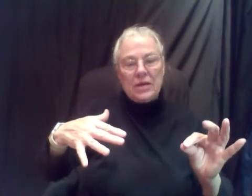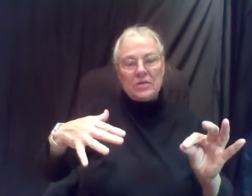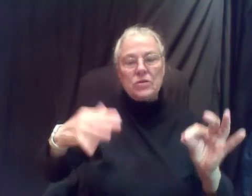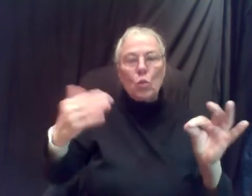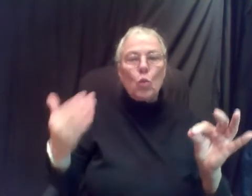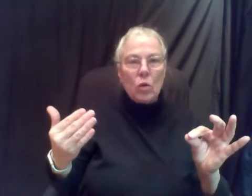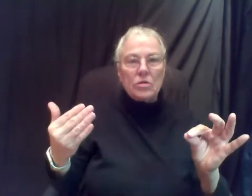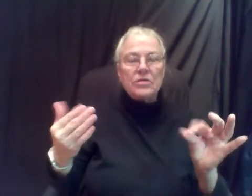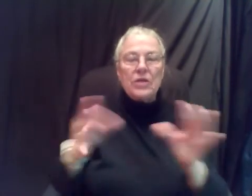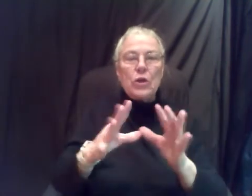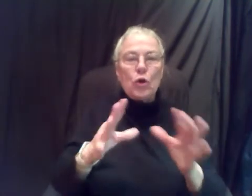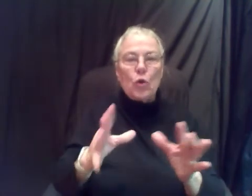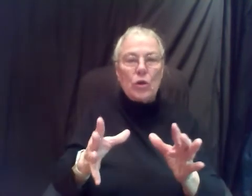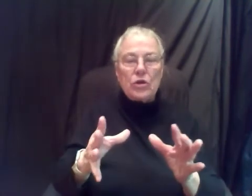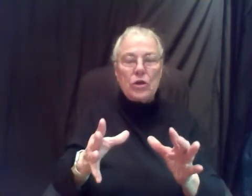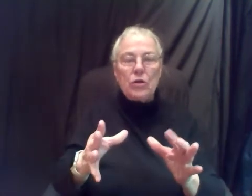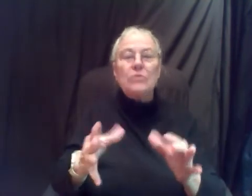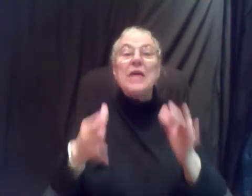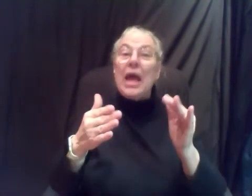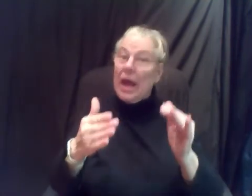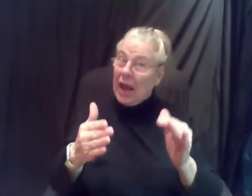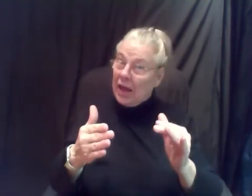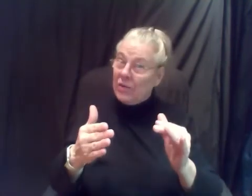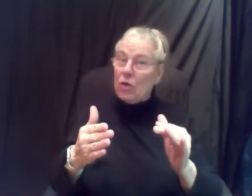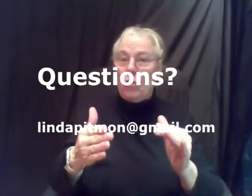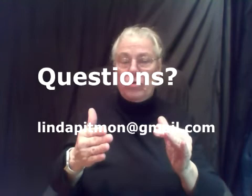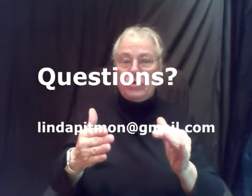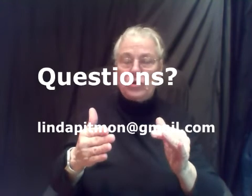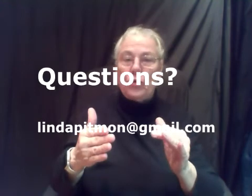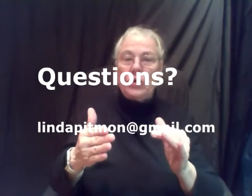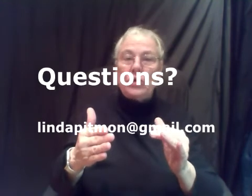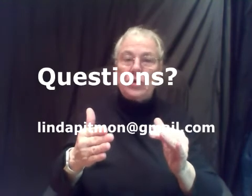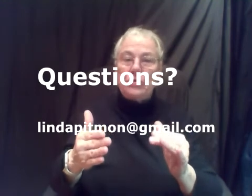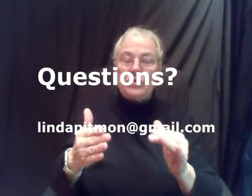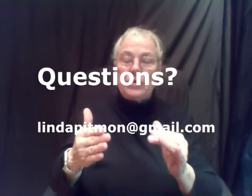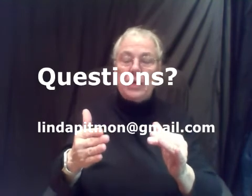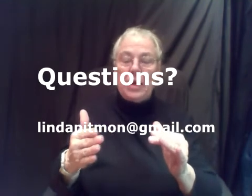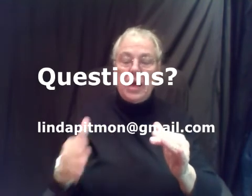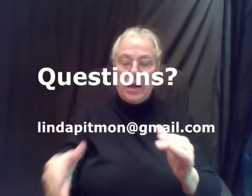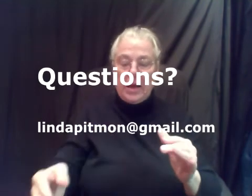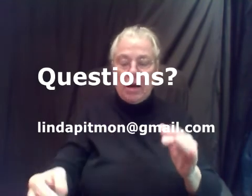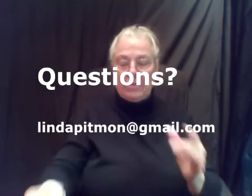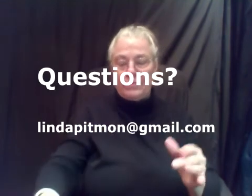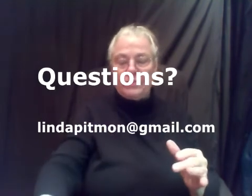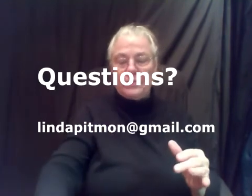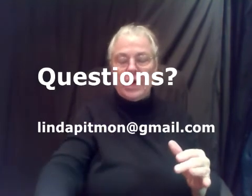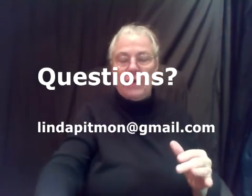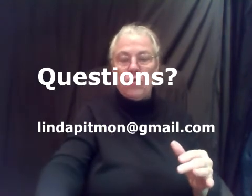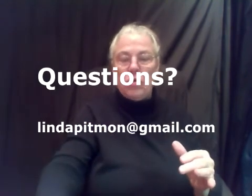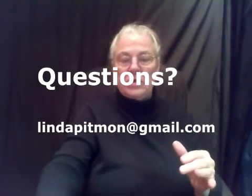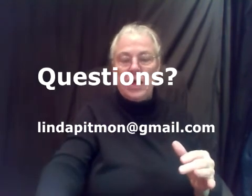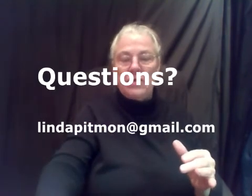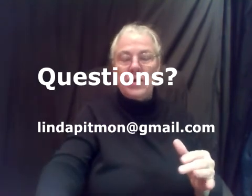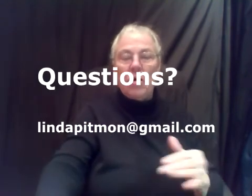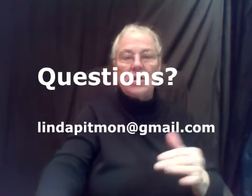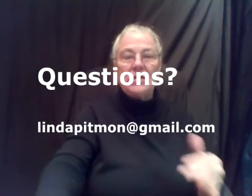the words that you're going to use and the order that you're going to use them in. Now, of course, there are some